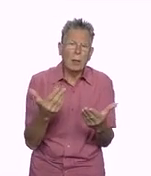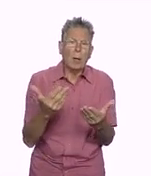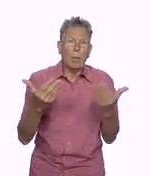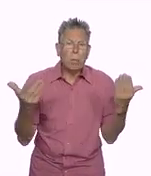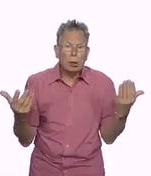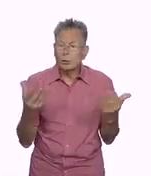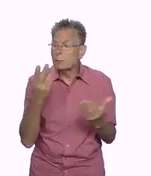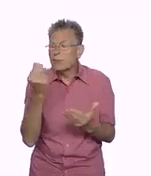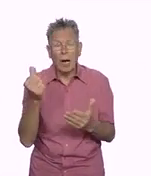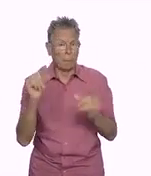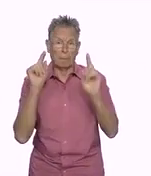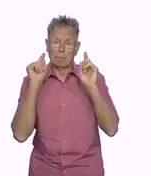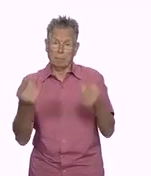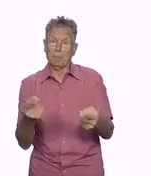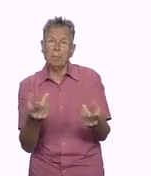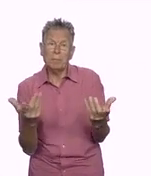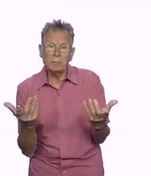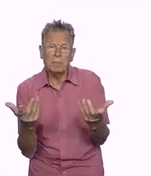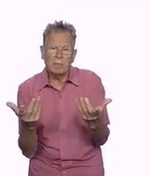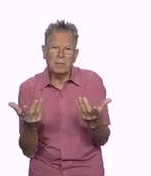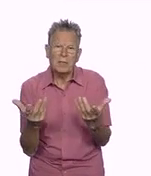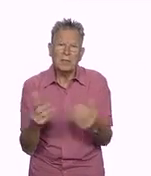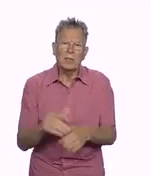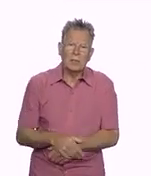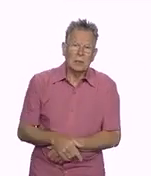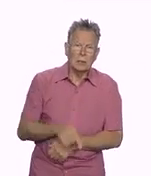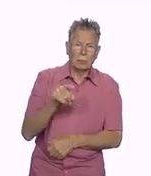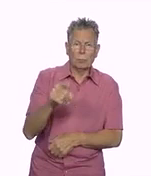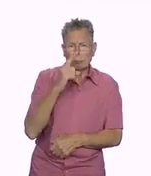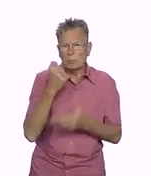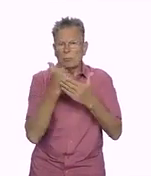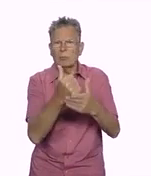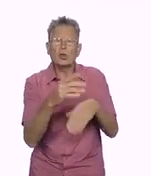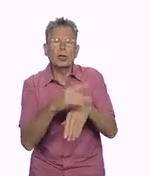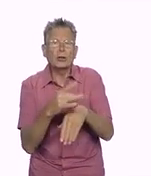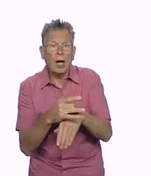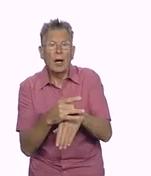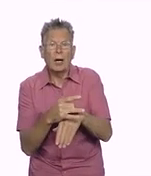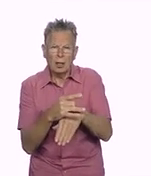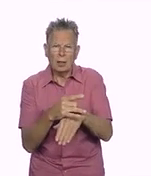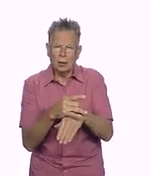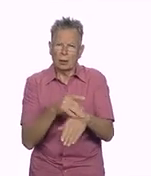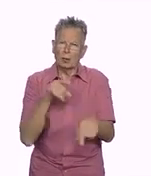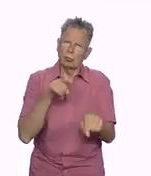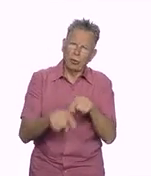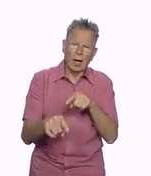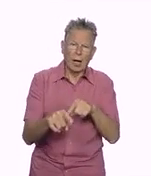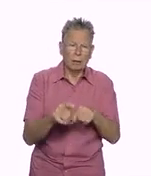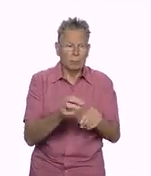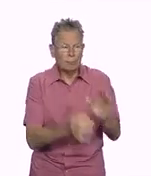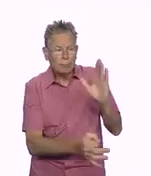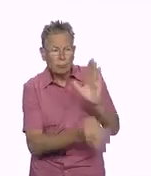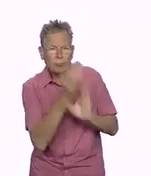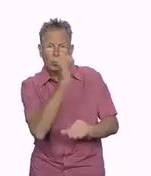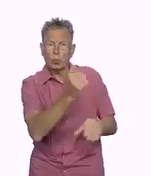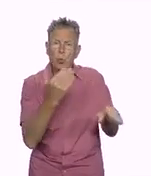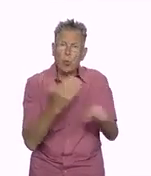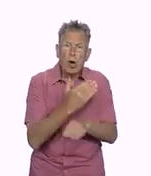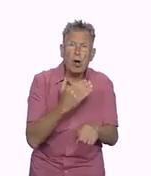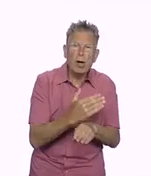But sometimes that is not practical. You can help doctors improve their performance by agreeing to your records being